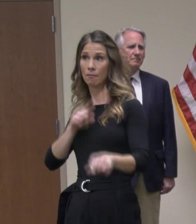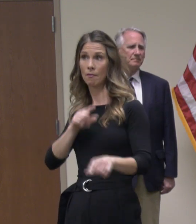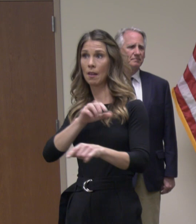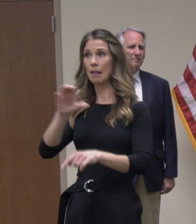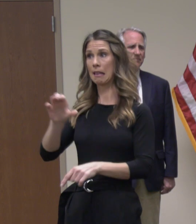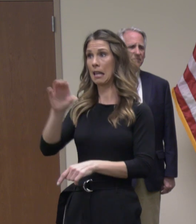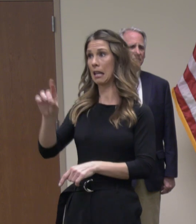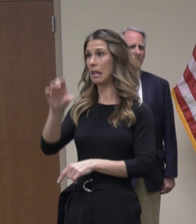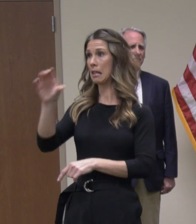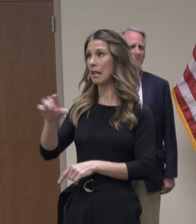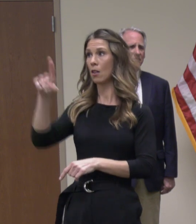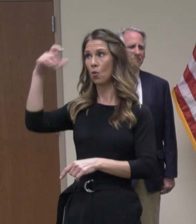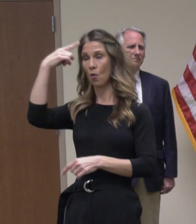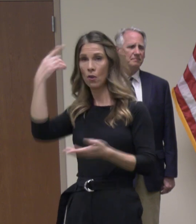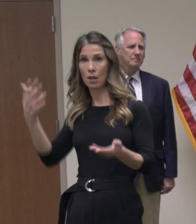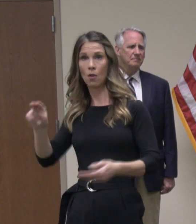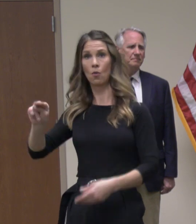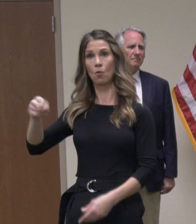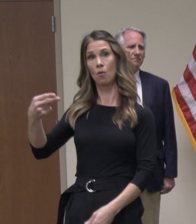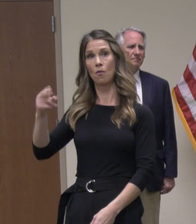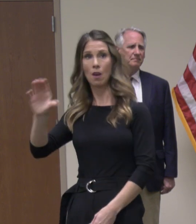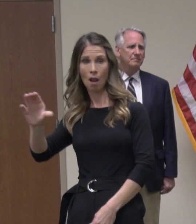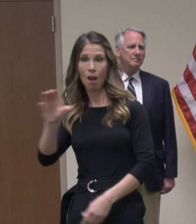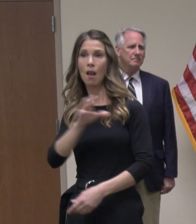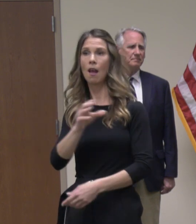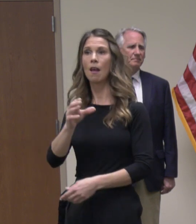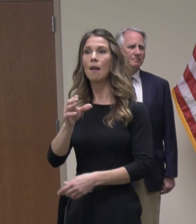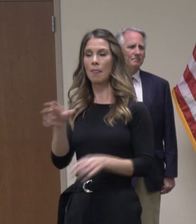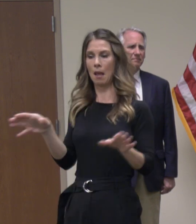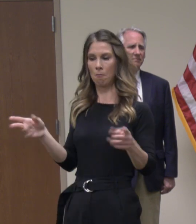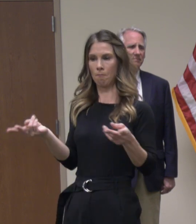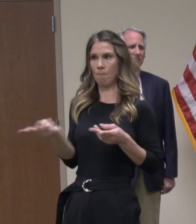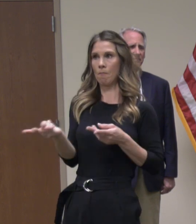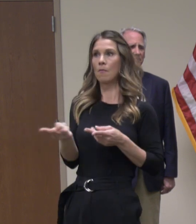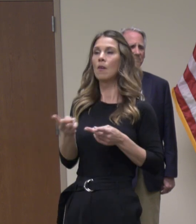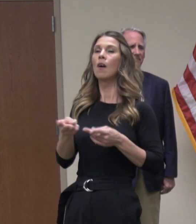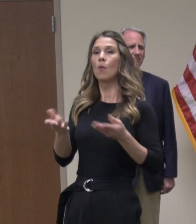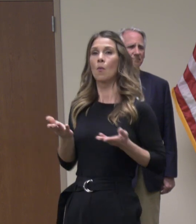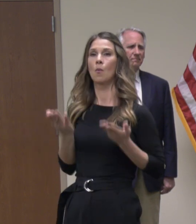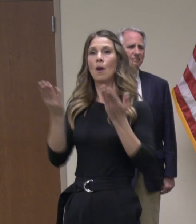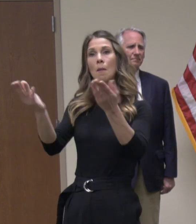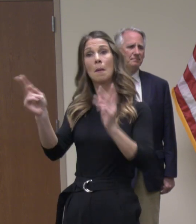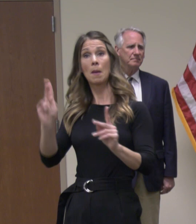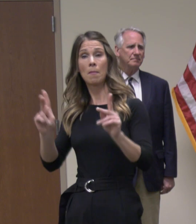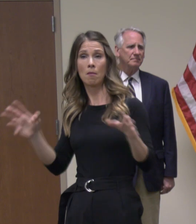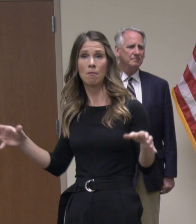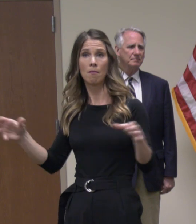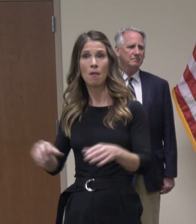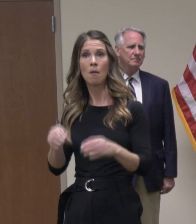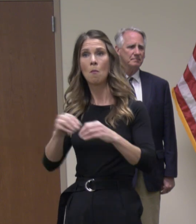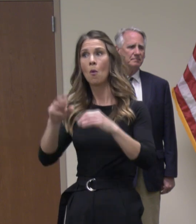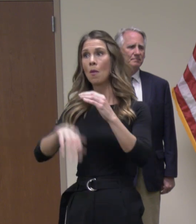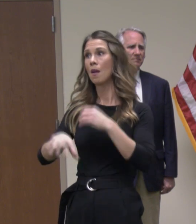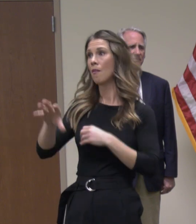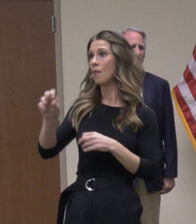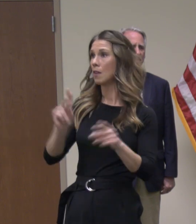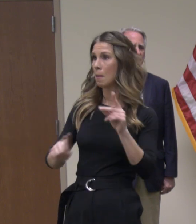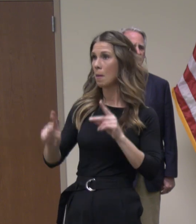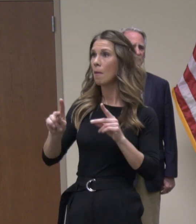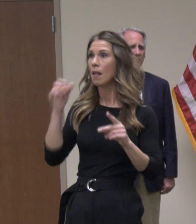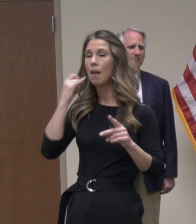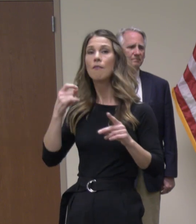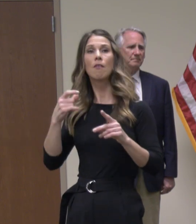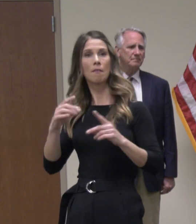CDC, the governor of New Hanover County are recommending that gatherings with more than 50 people be canceled for at least the next